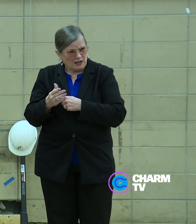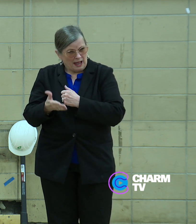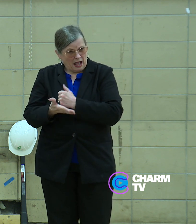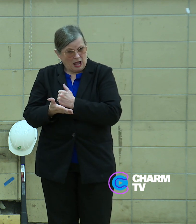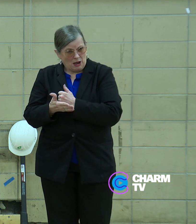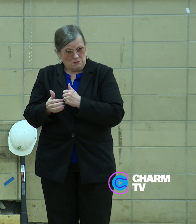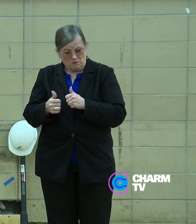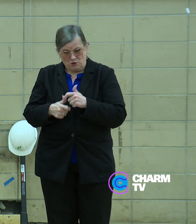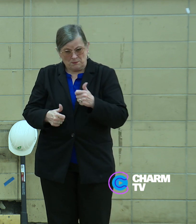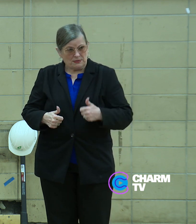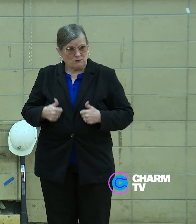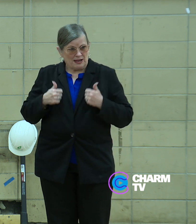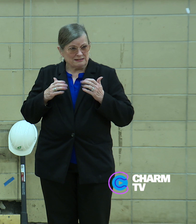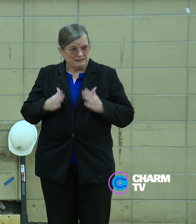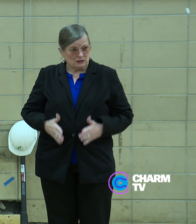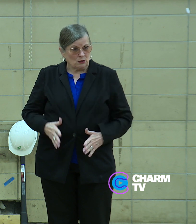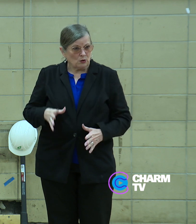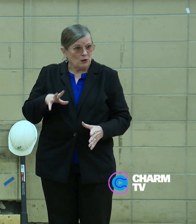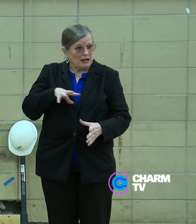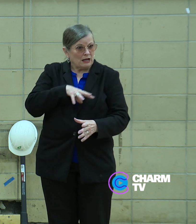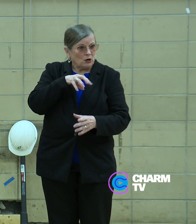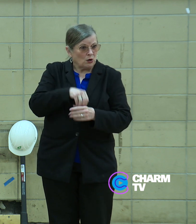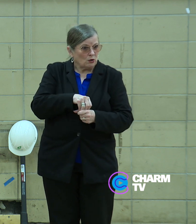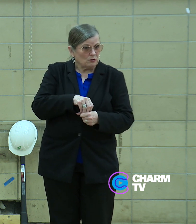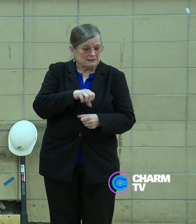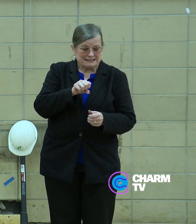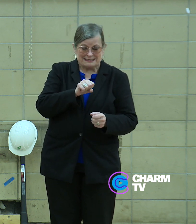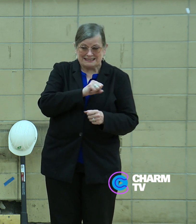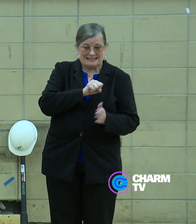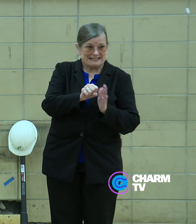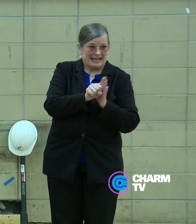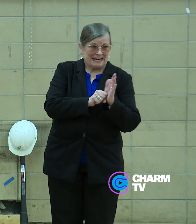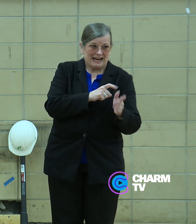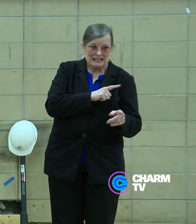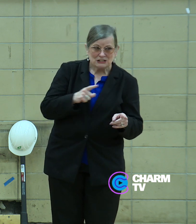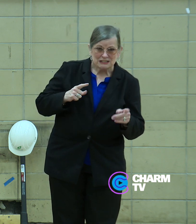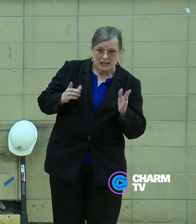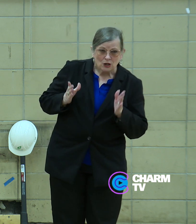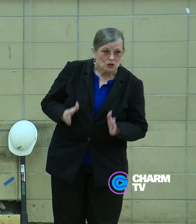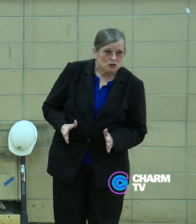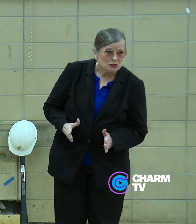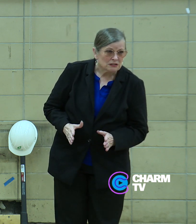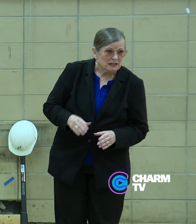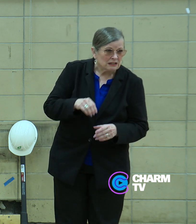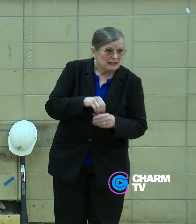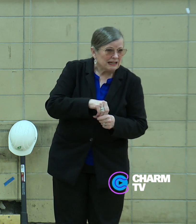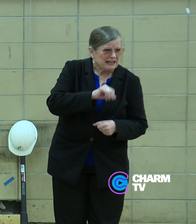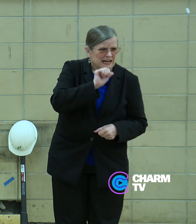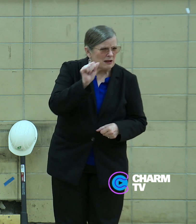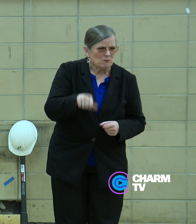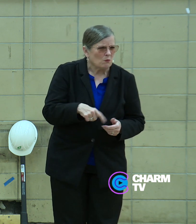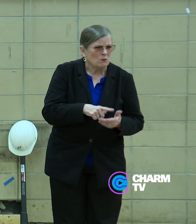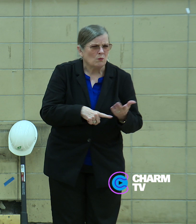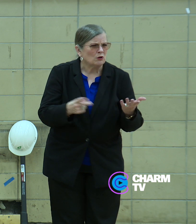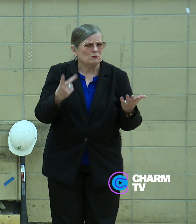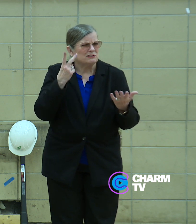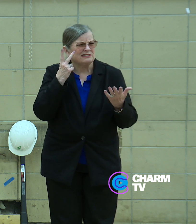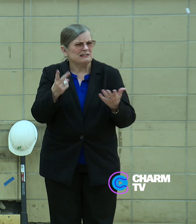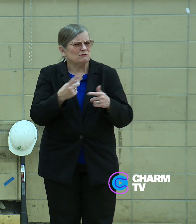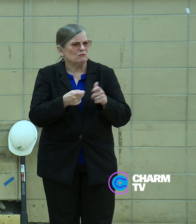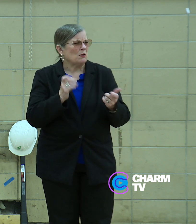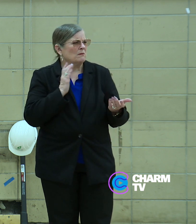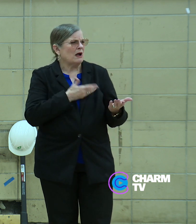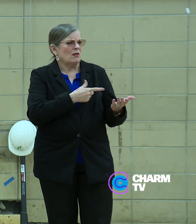and other people, including state legislatures, the legislators in Annapolis. What do you want to see from those legislators in terms